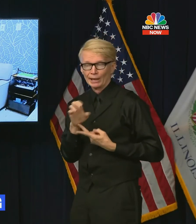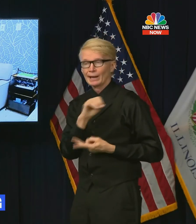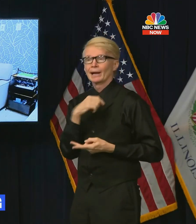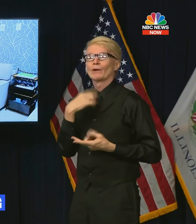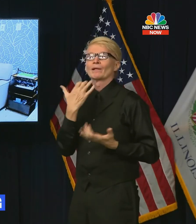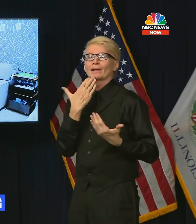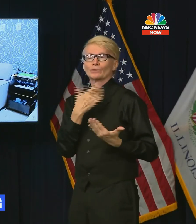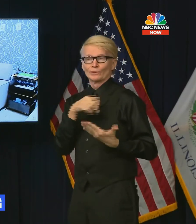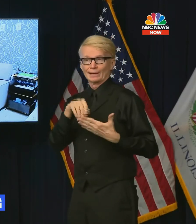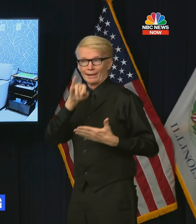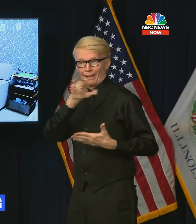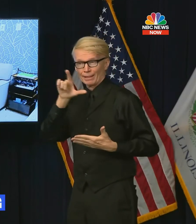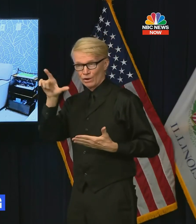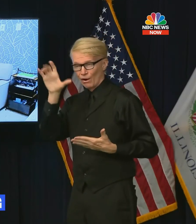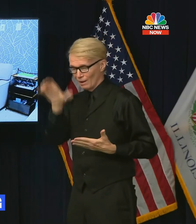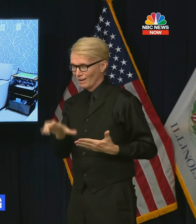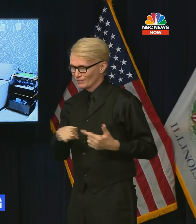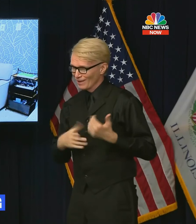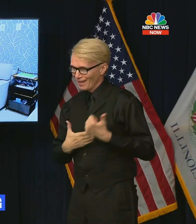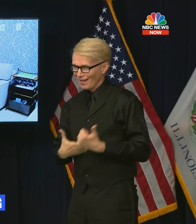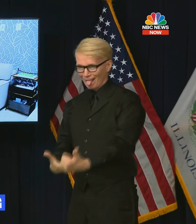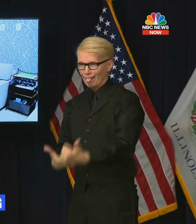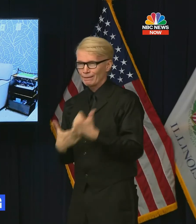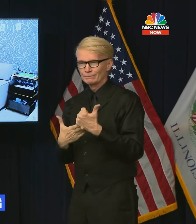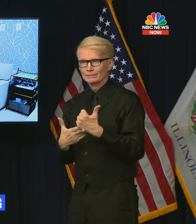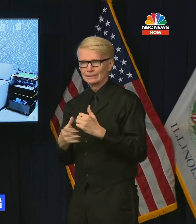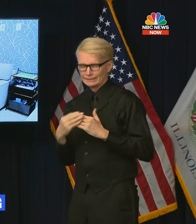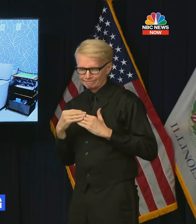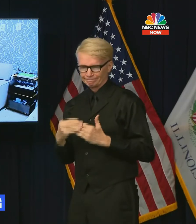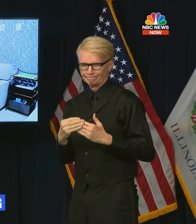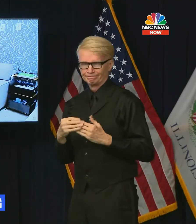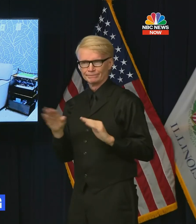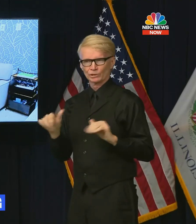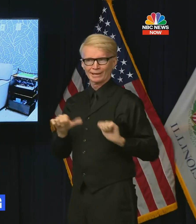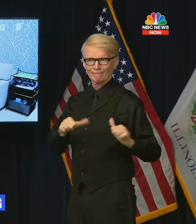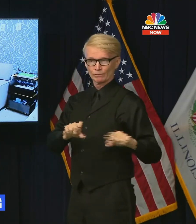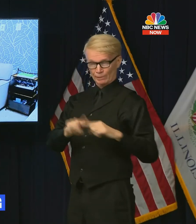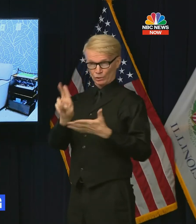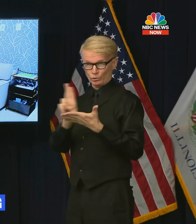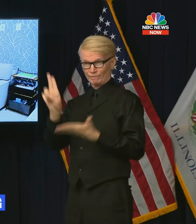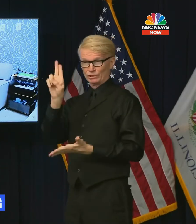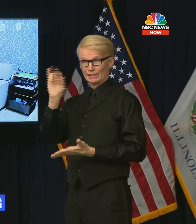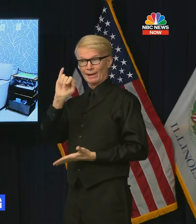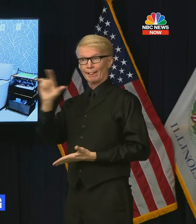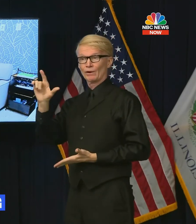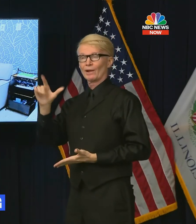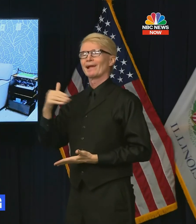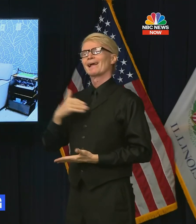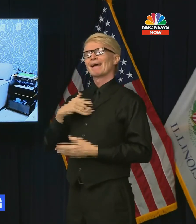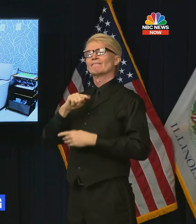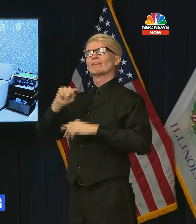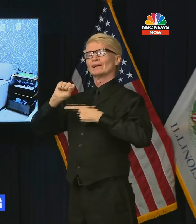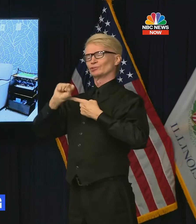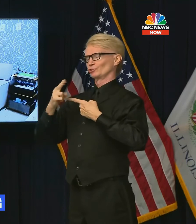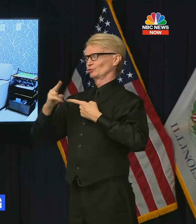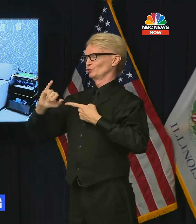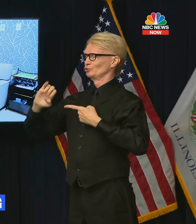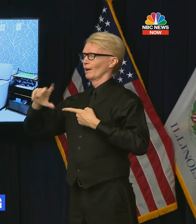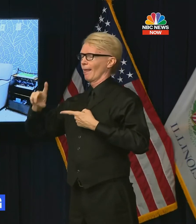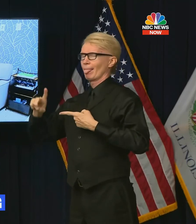lending his intellect and effort to the nation. But what the University of Illinois has done with the SHIELD testing